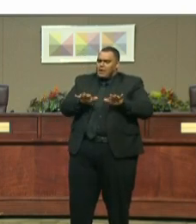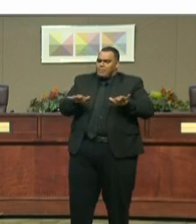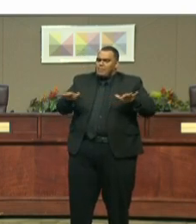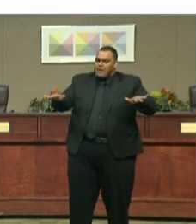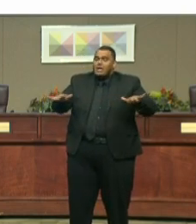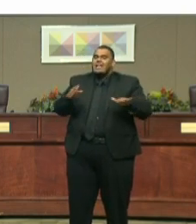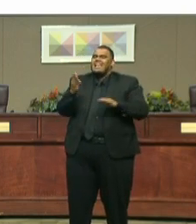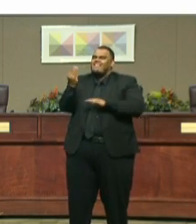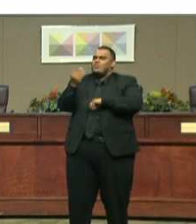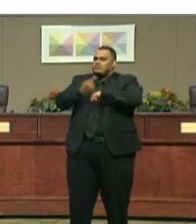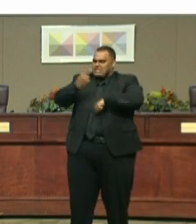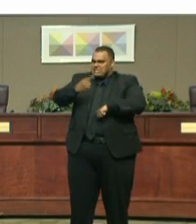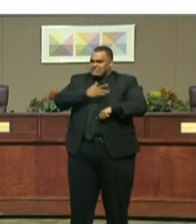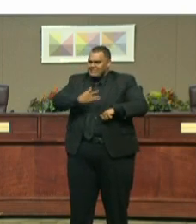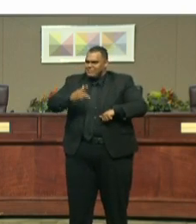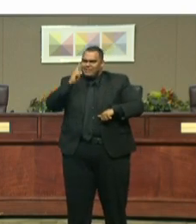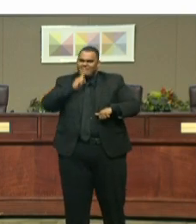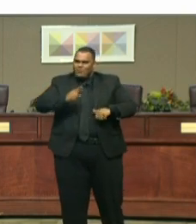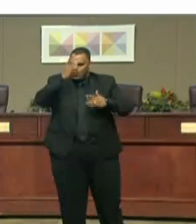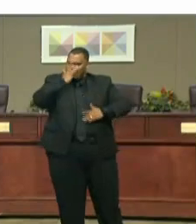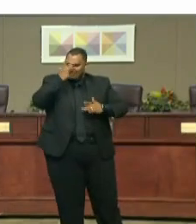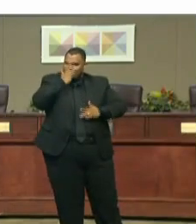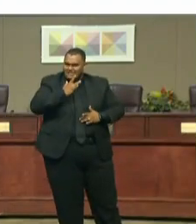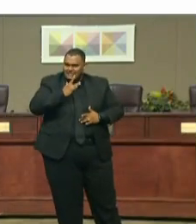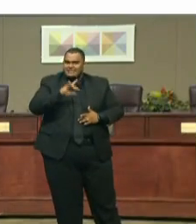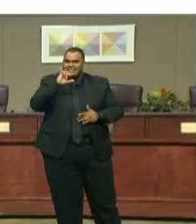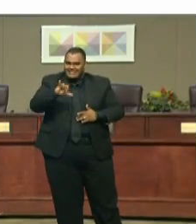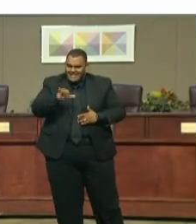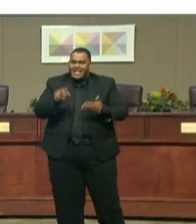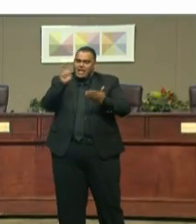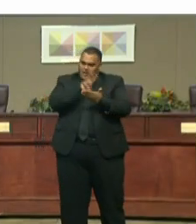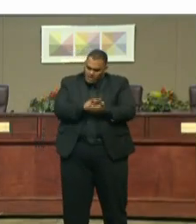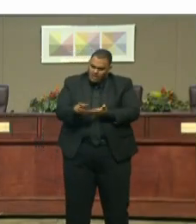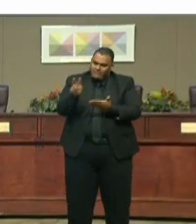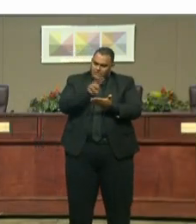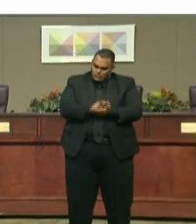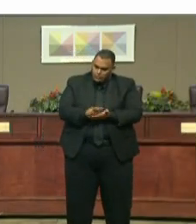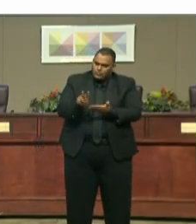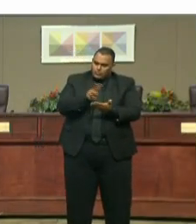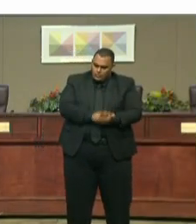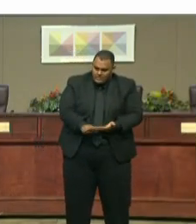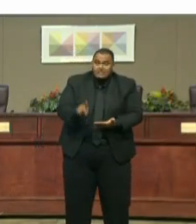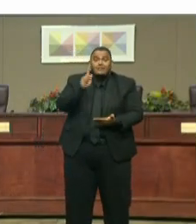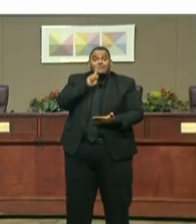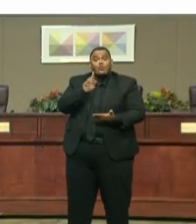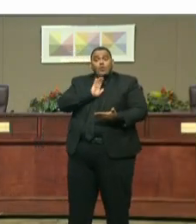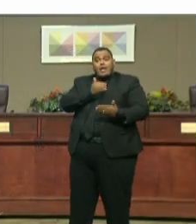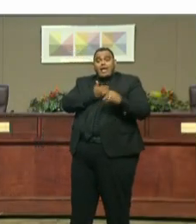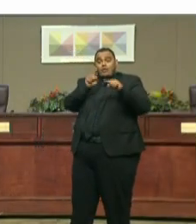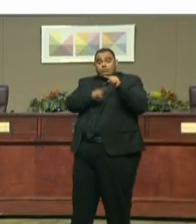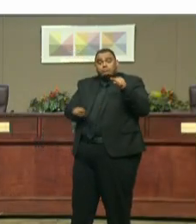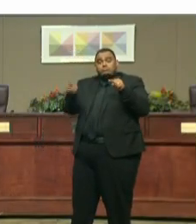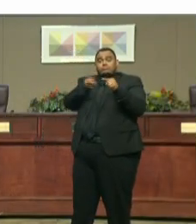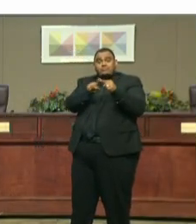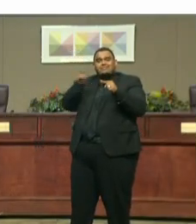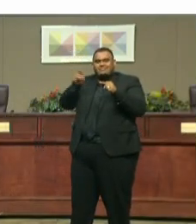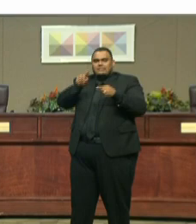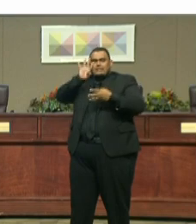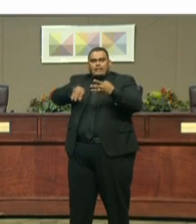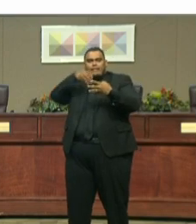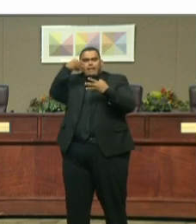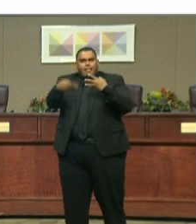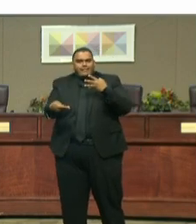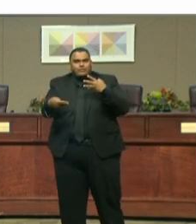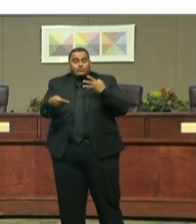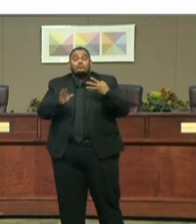disease, and it coincides with every 2 weeks of our cycle in the calendar. So right now, our rolling average